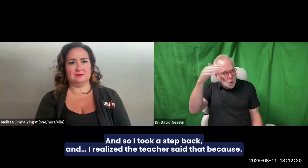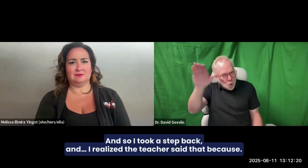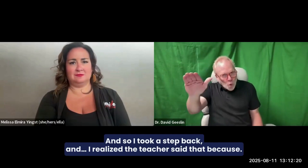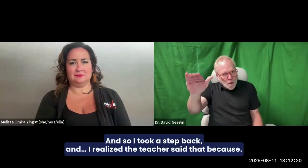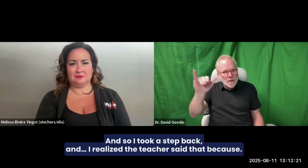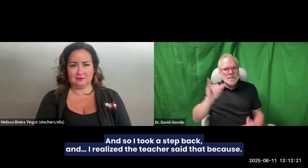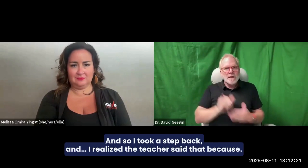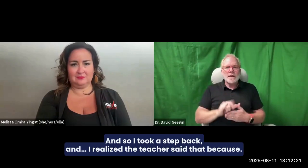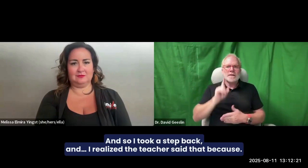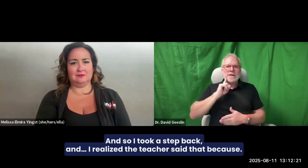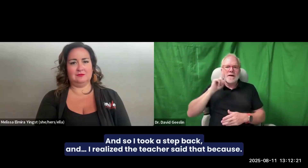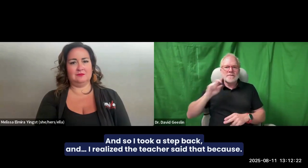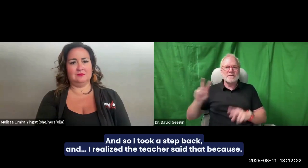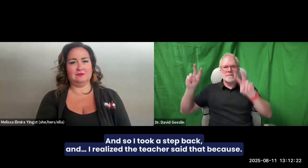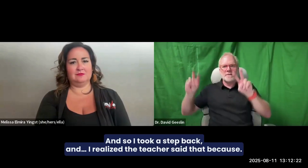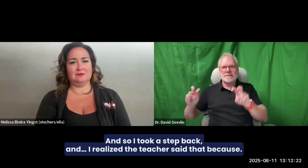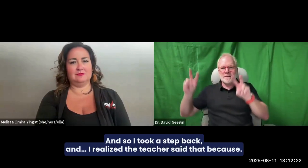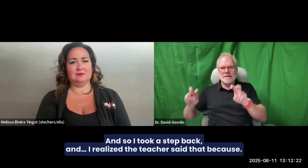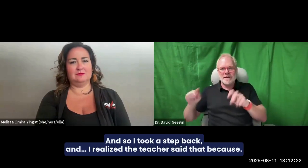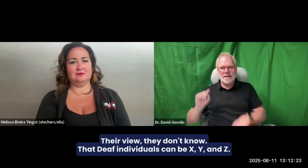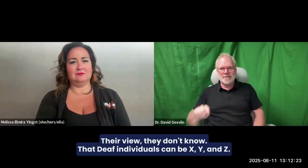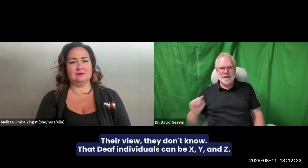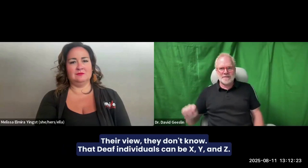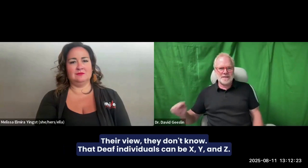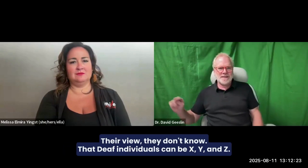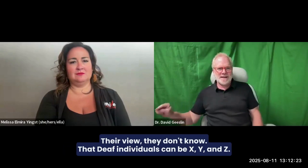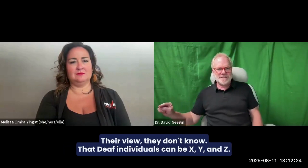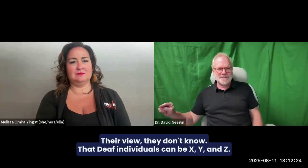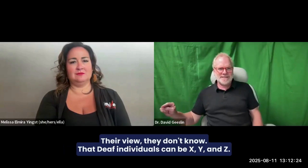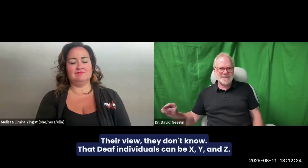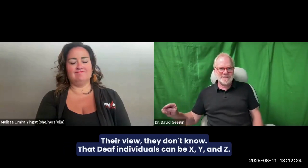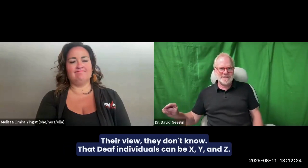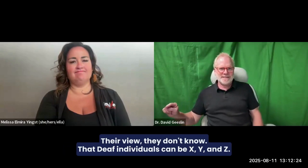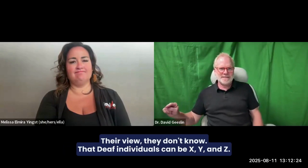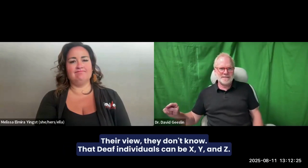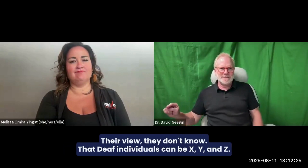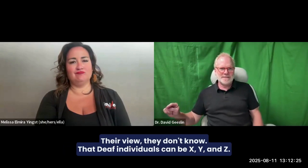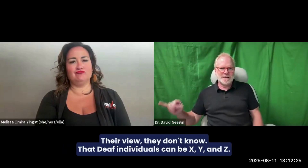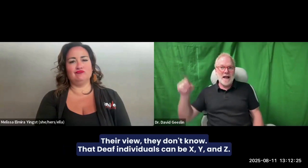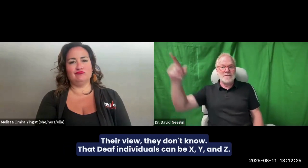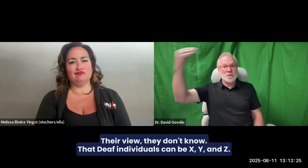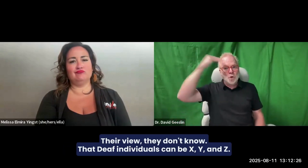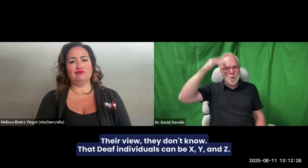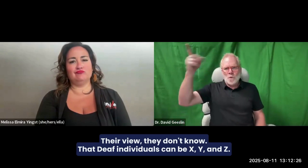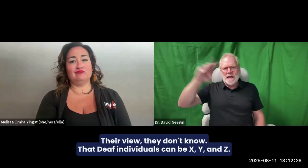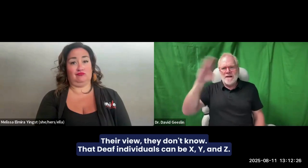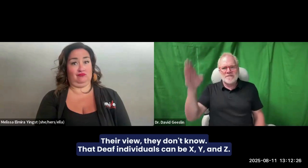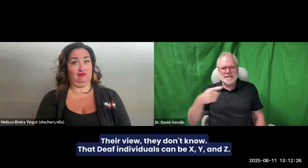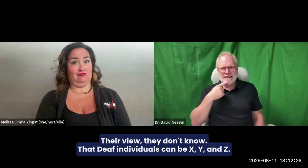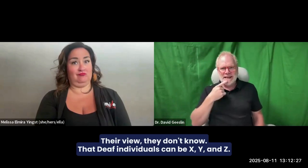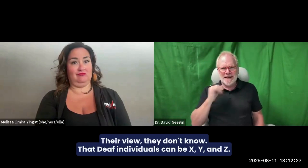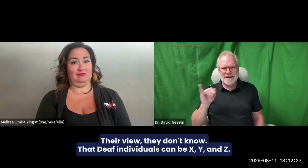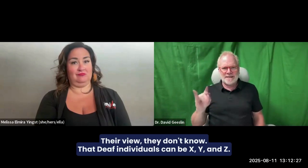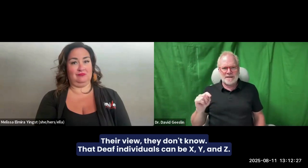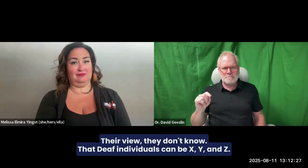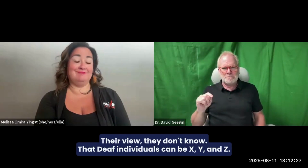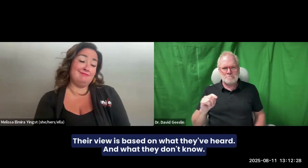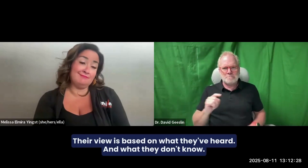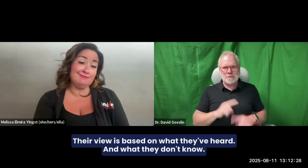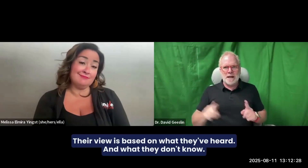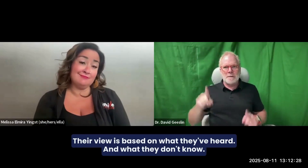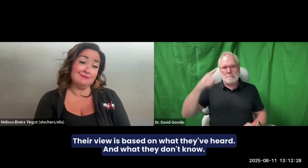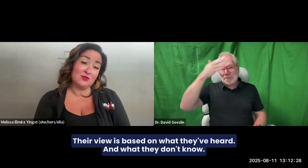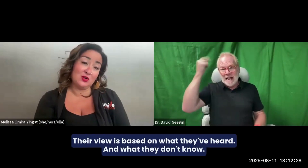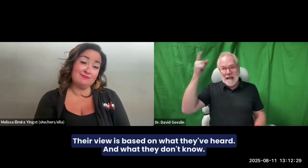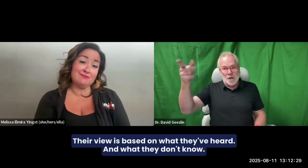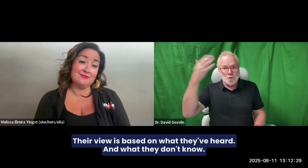I realized the teacher said that because their view, they don't know that deaf individuals can be X, Y, and